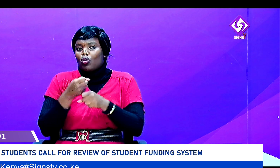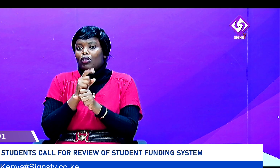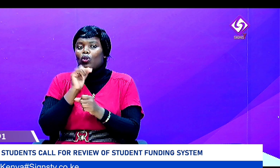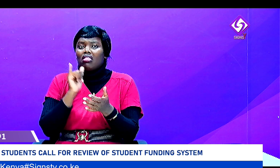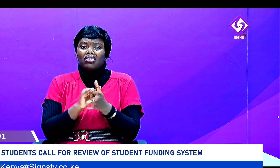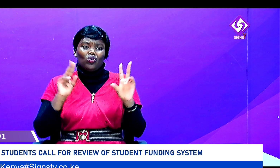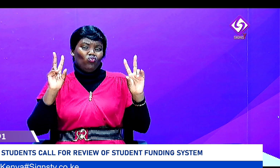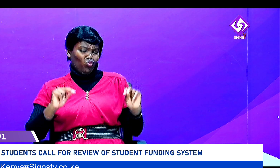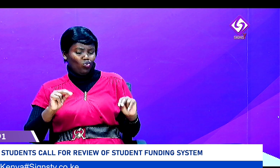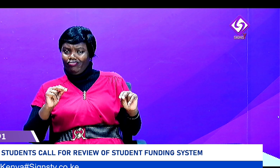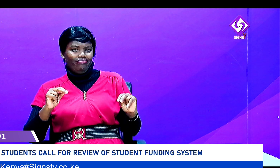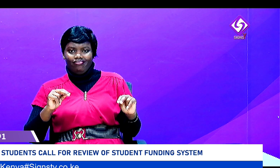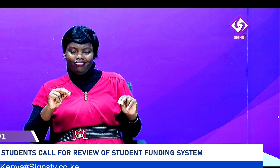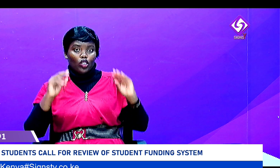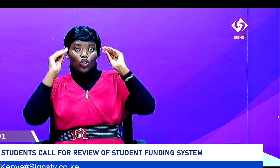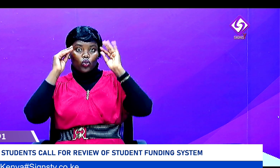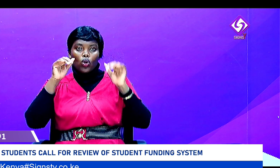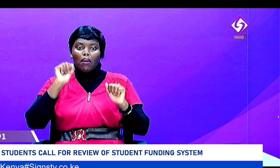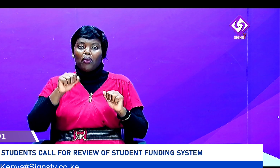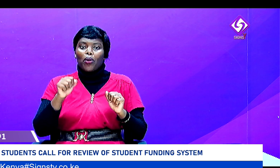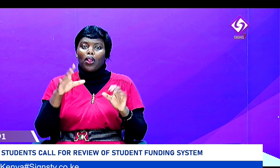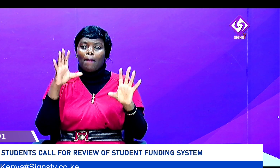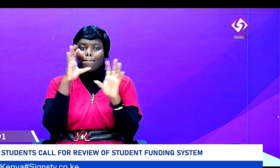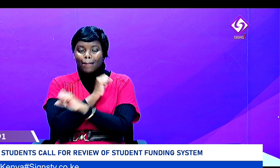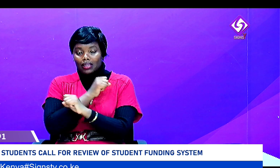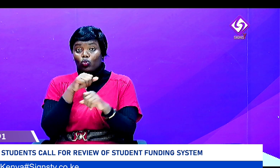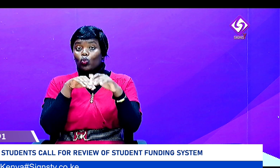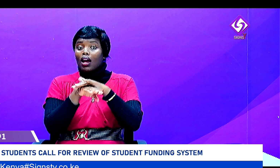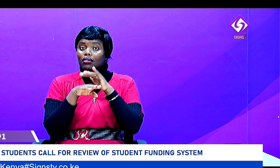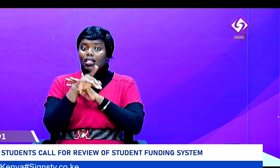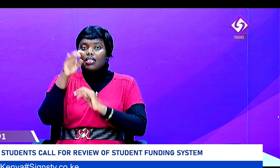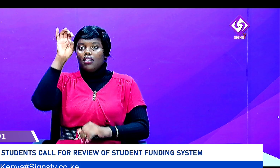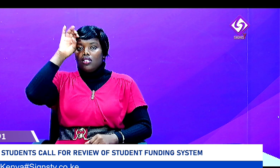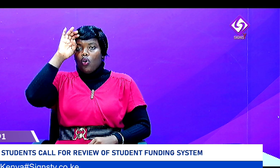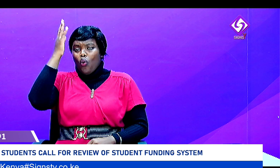available to ensure that no student is denied access to education due to their economic background.